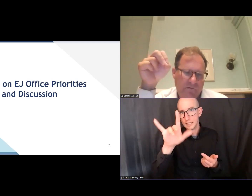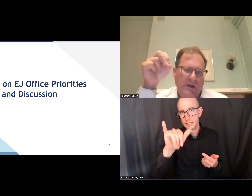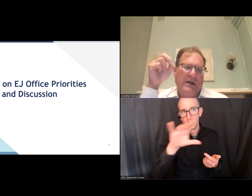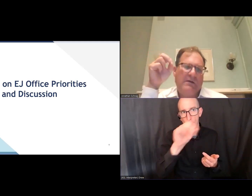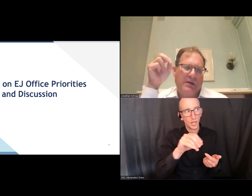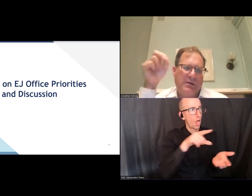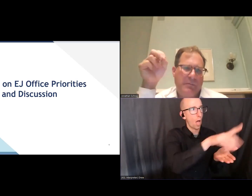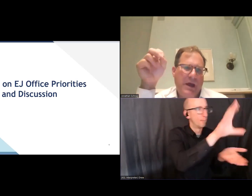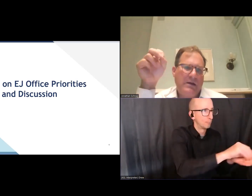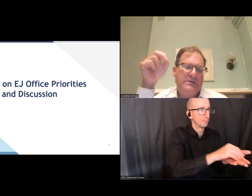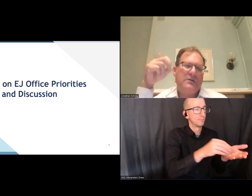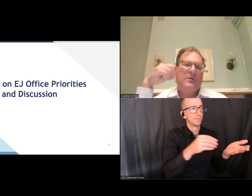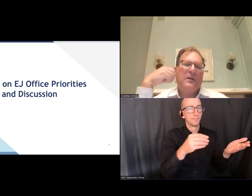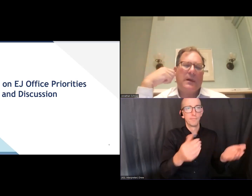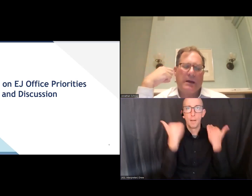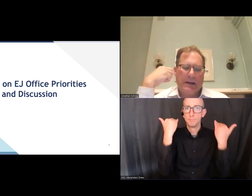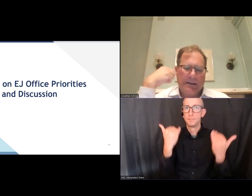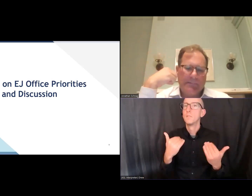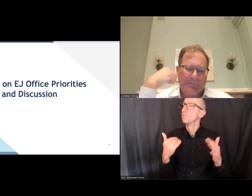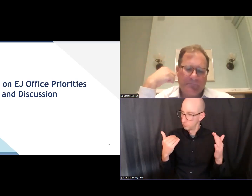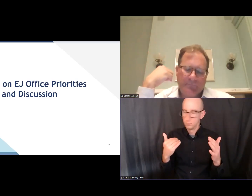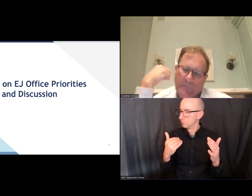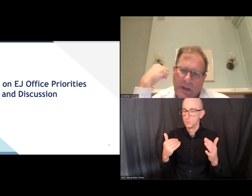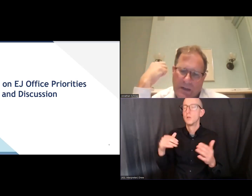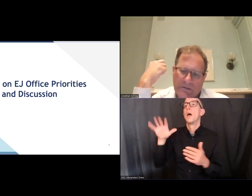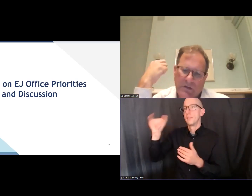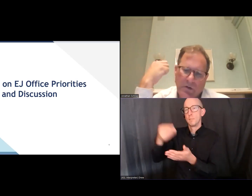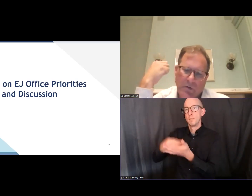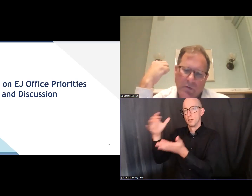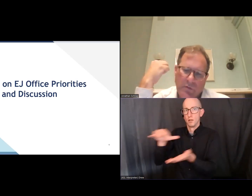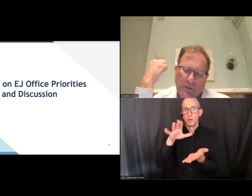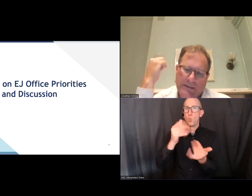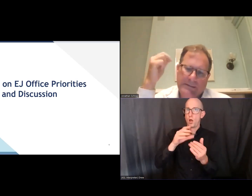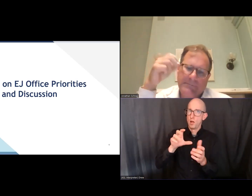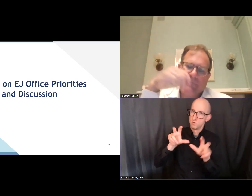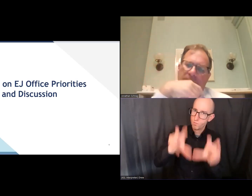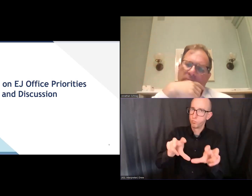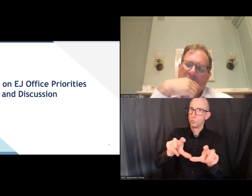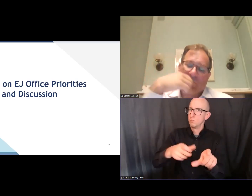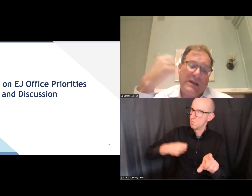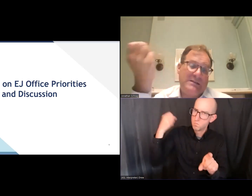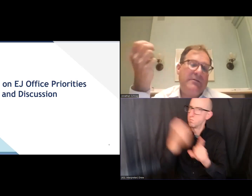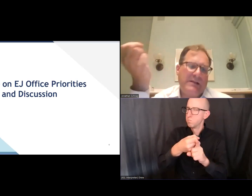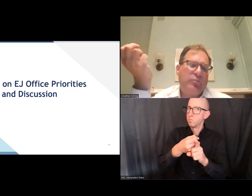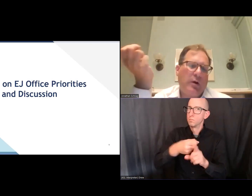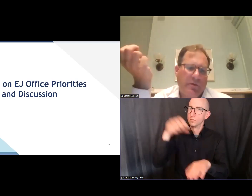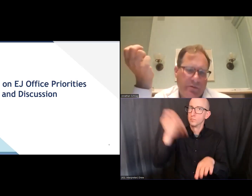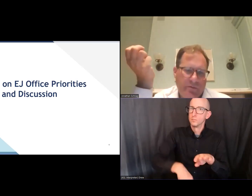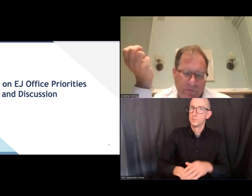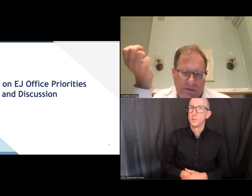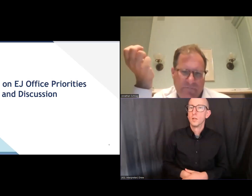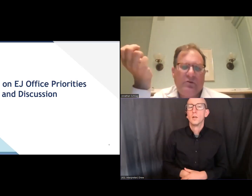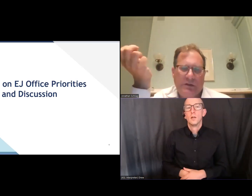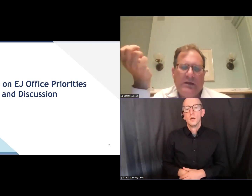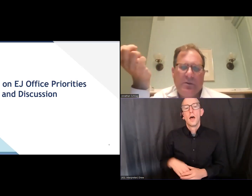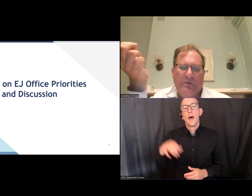transformative and have an impact. And so And so that's where